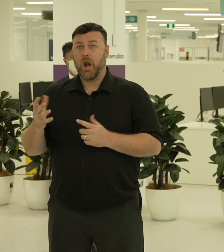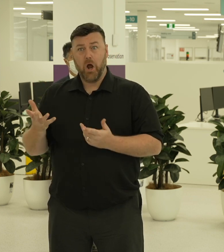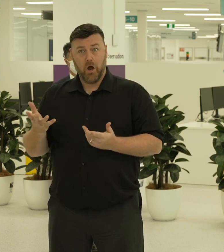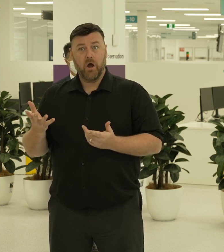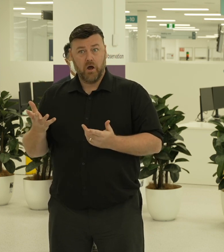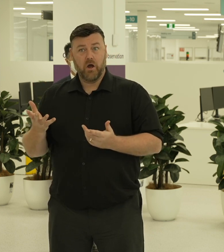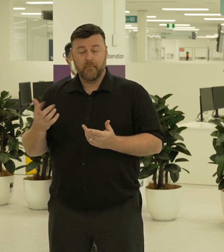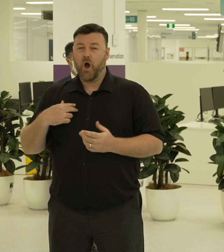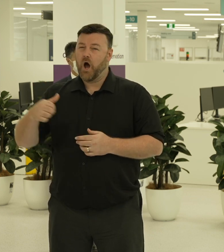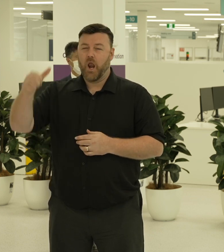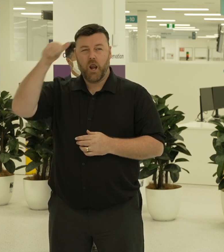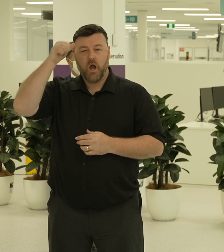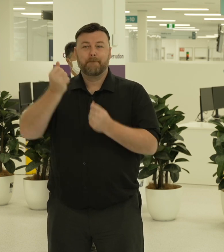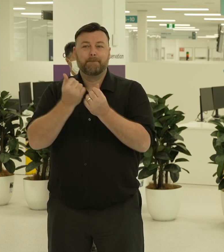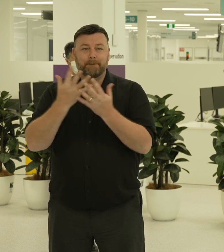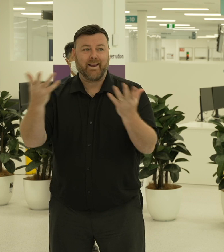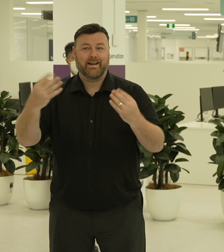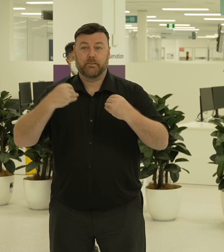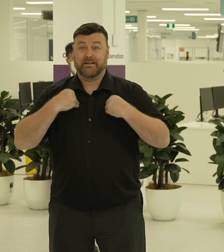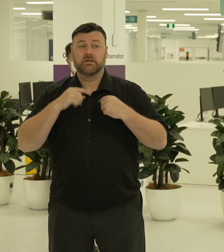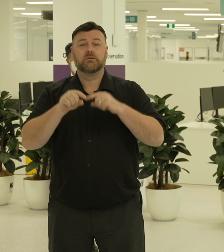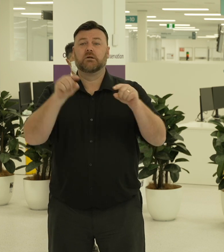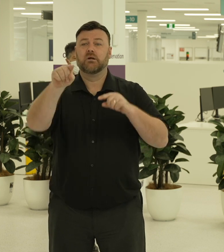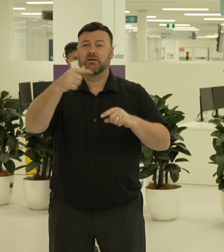many businesses right across the state are crying out for staff.